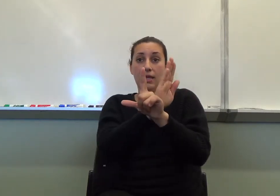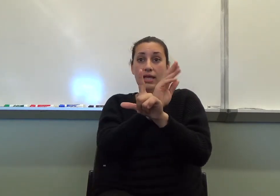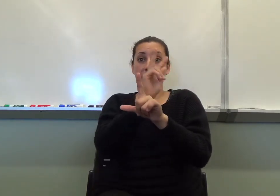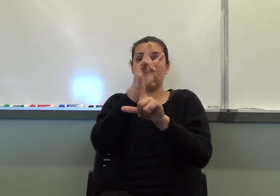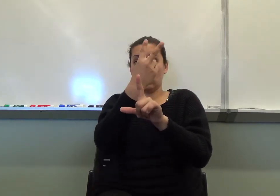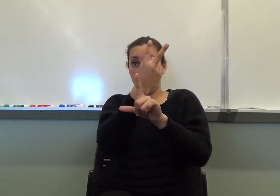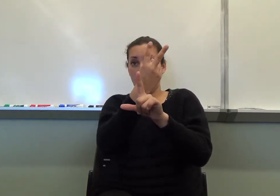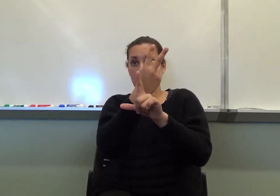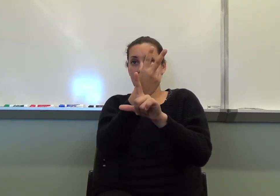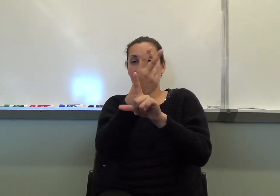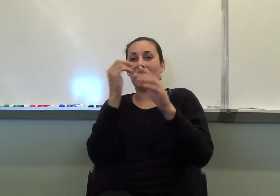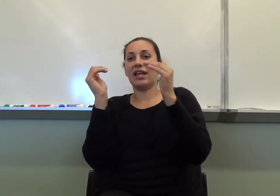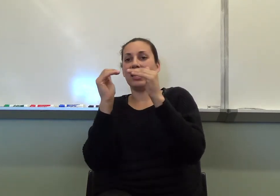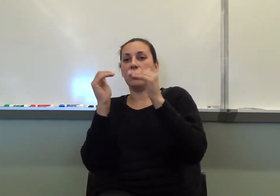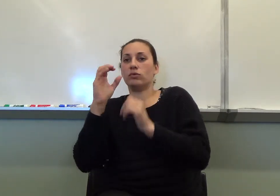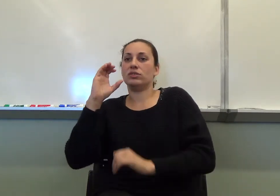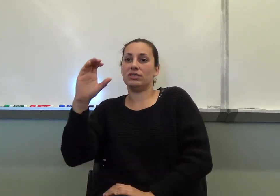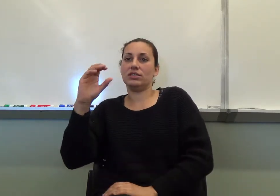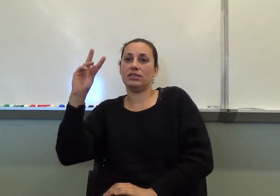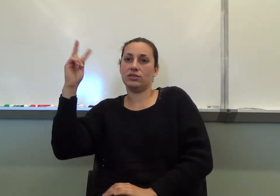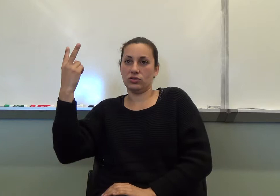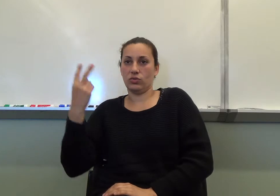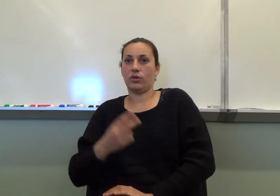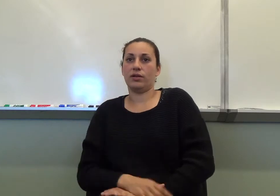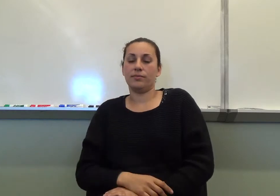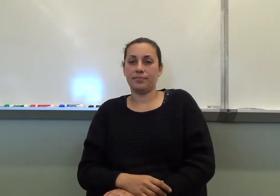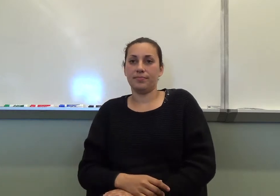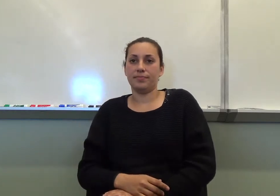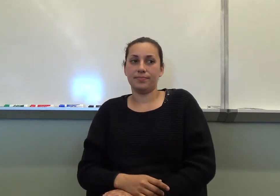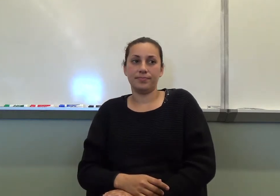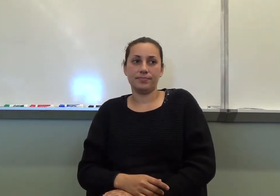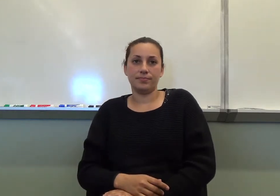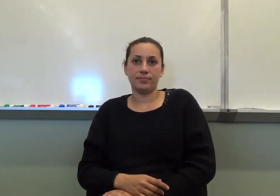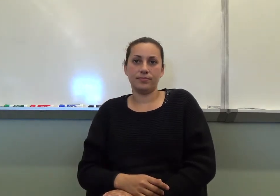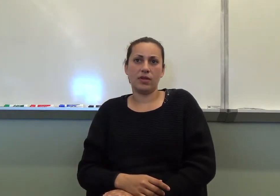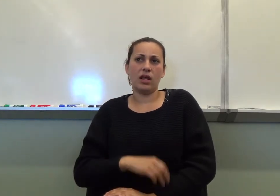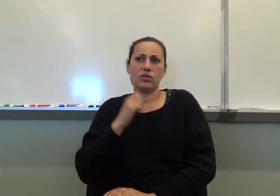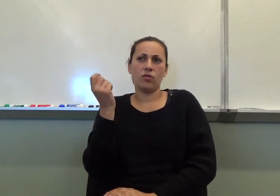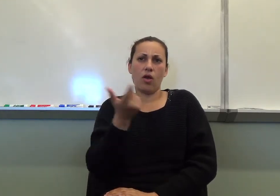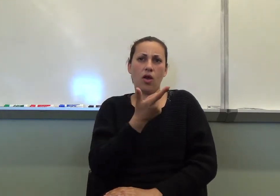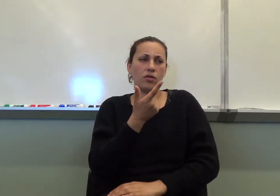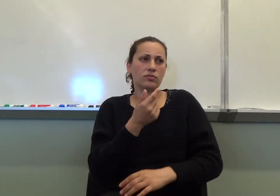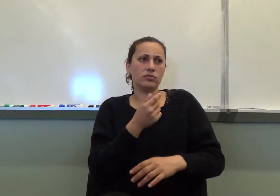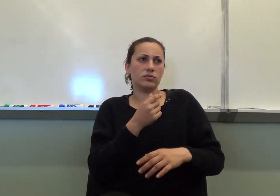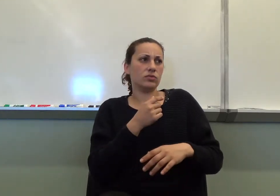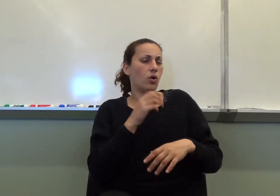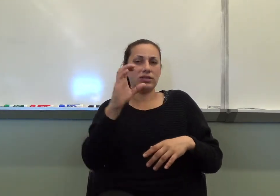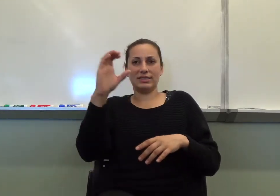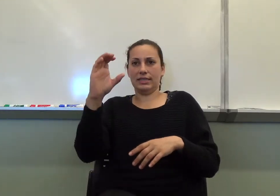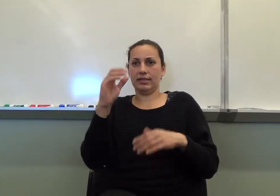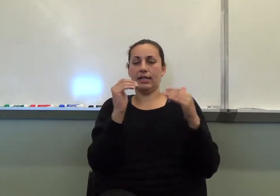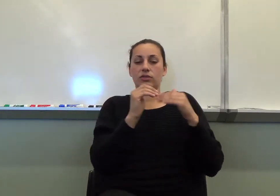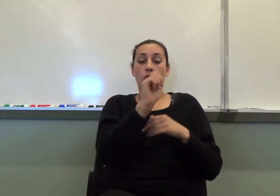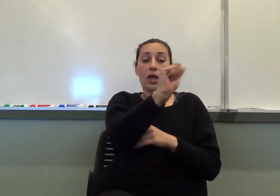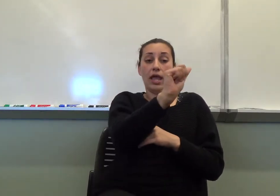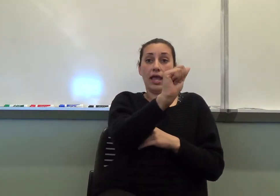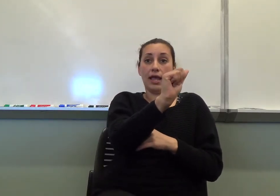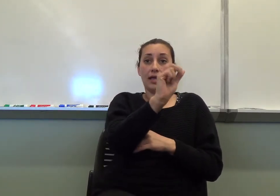get the square of the length of C. And everyone says, And that sort of has lasted